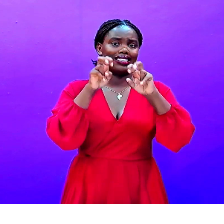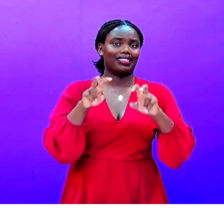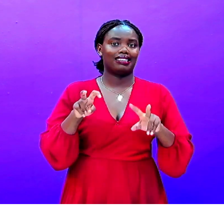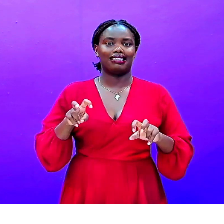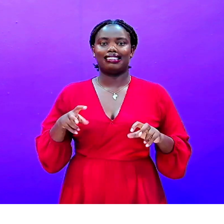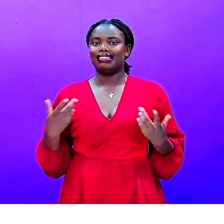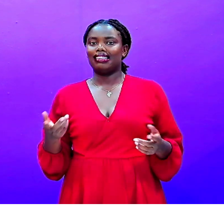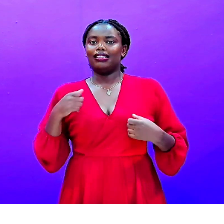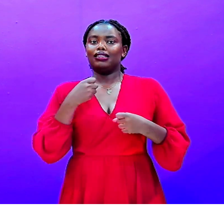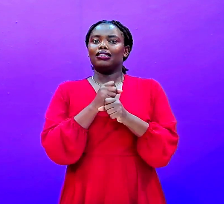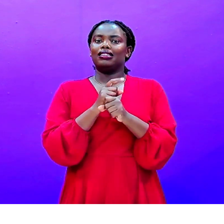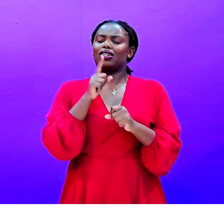slow investigation,